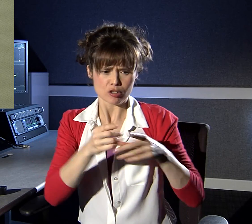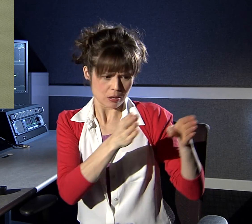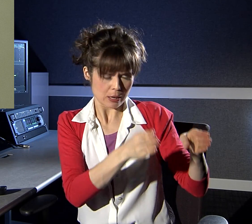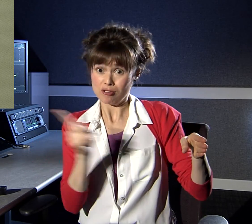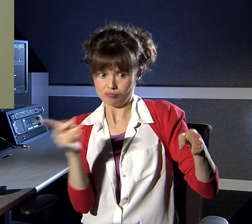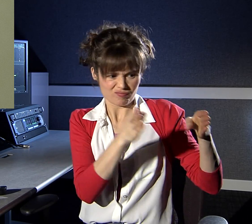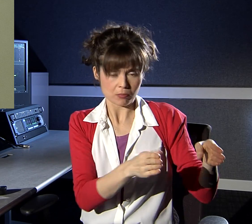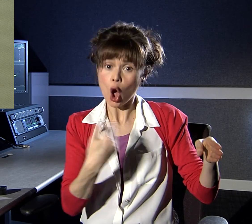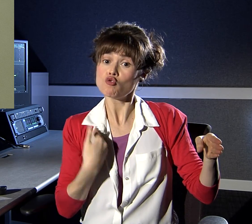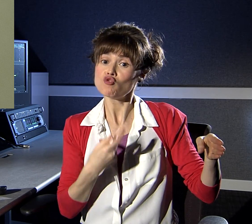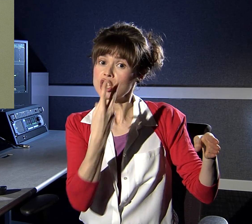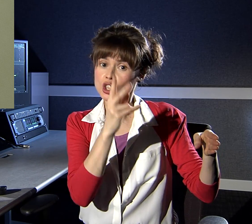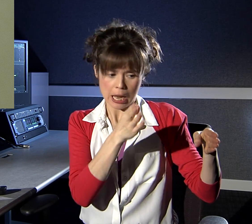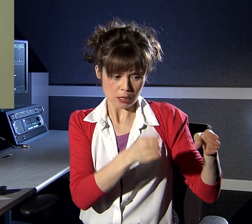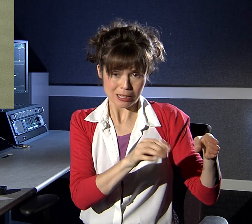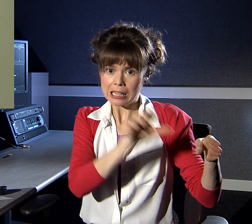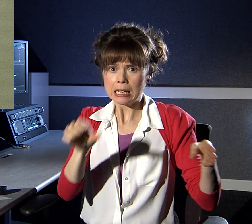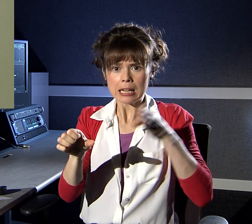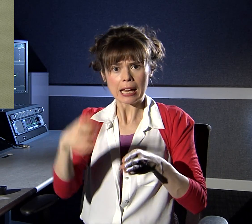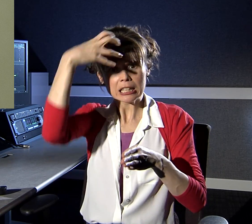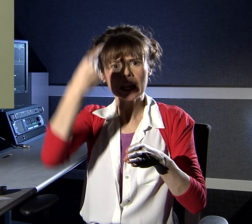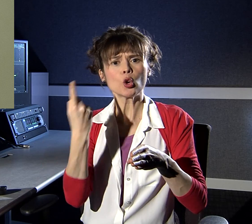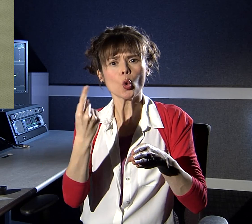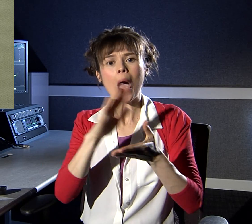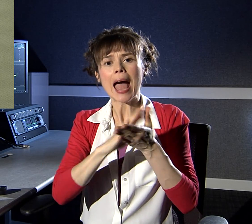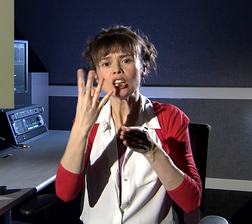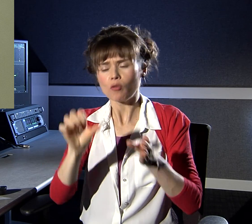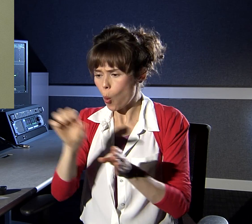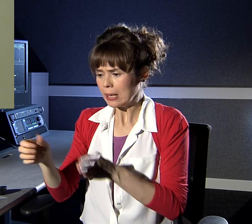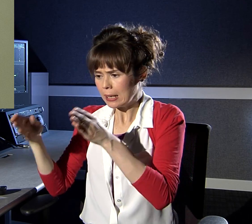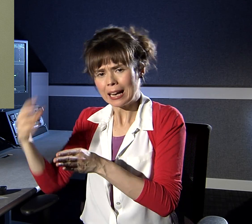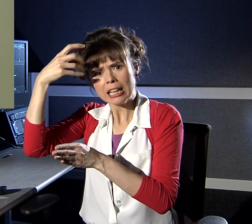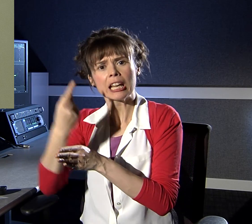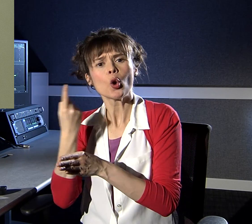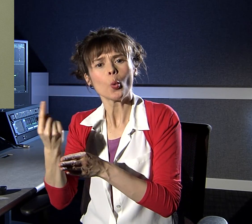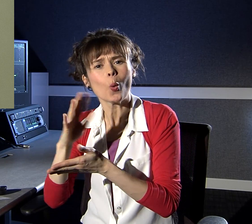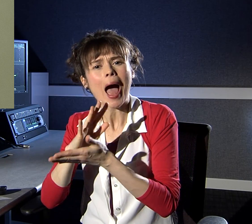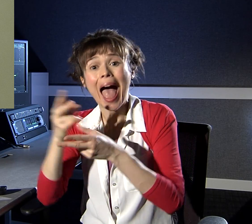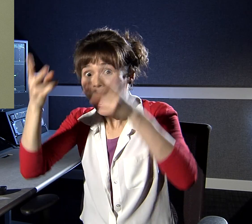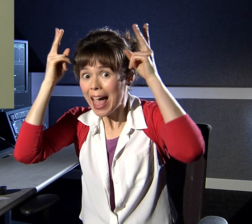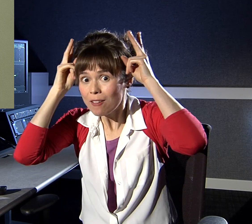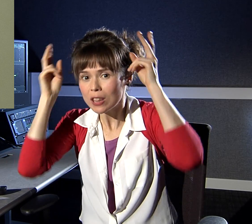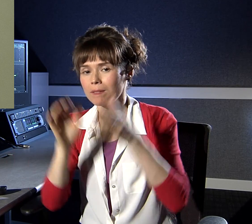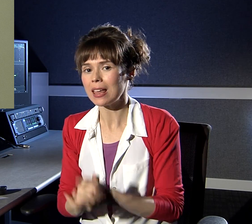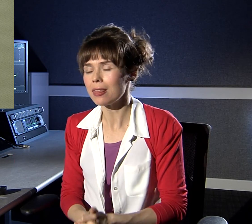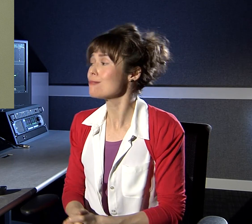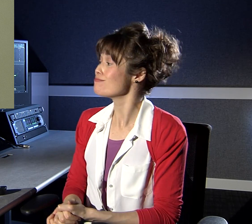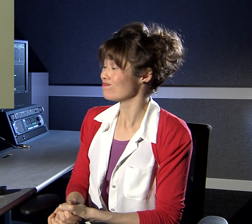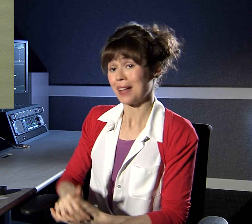was also a previous ruler of England, so the order went Richard II, then he was succeeded by Henry IV, and then he was succeeded by